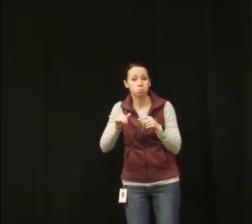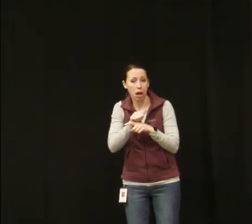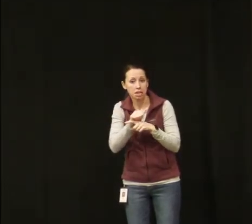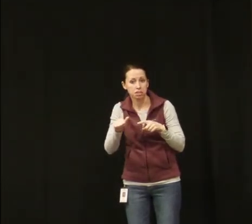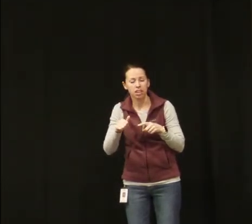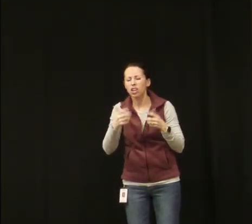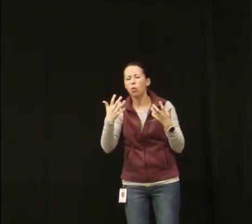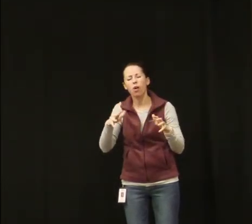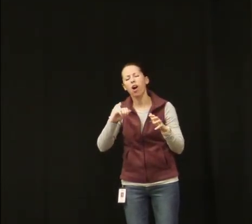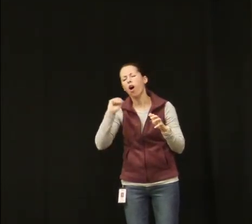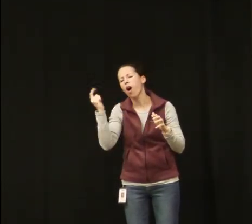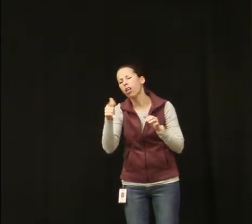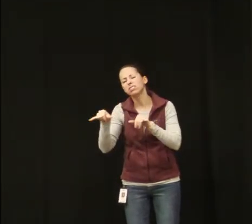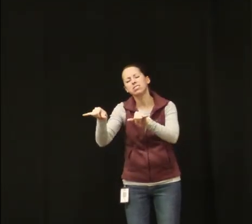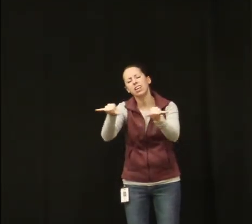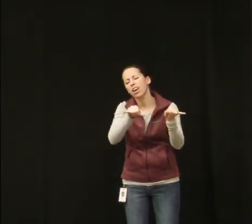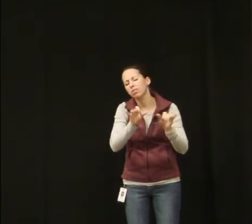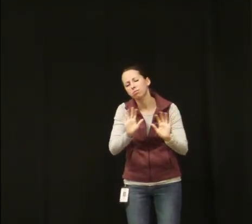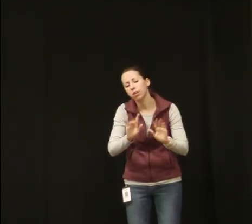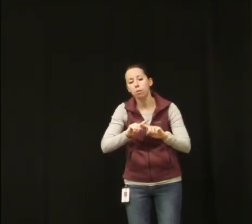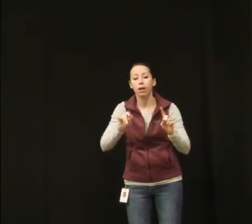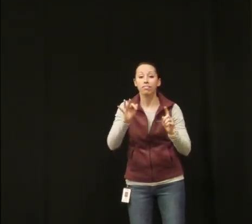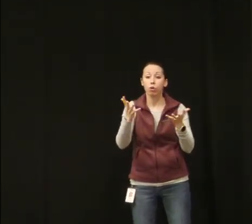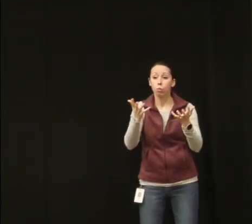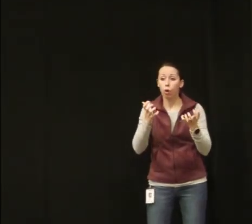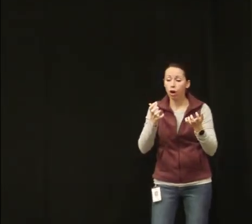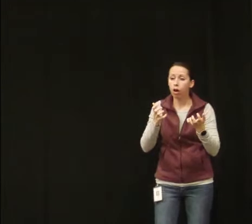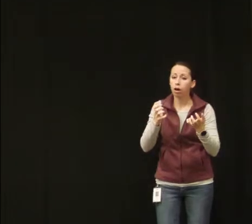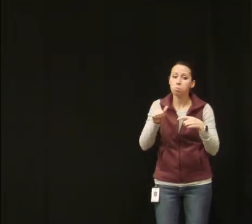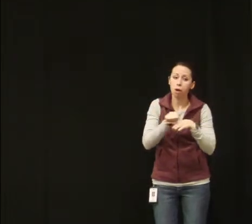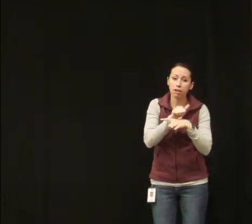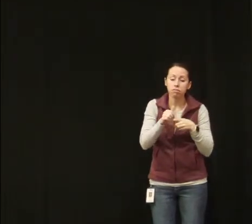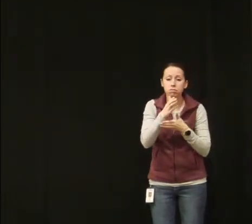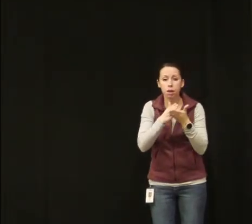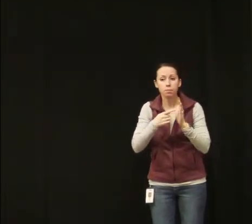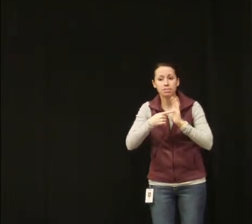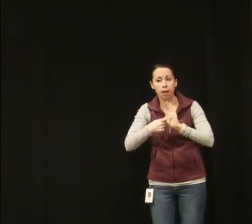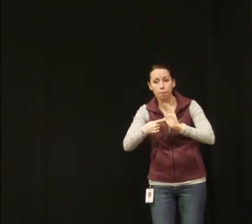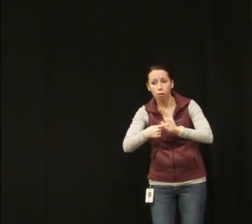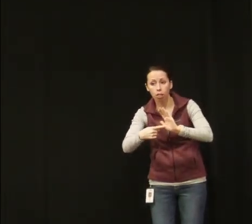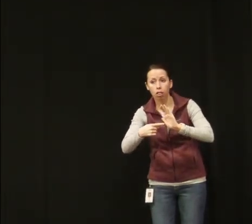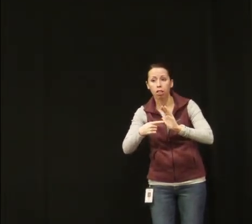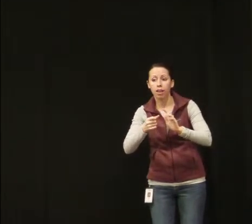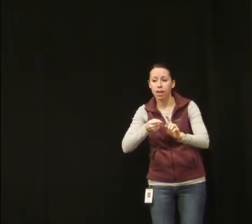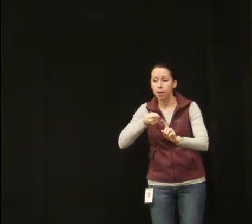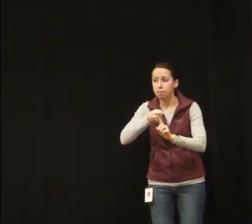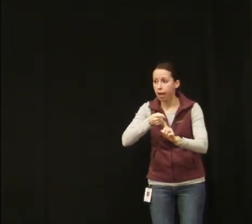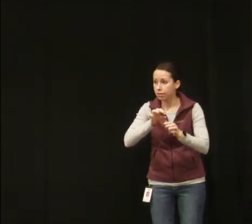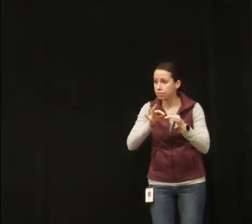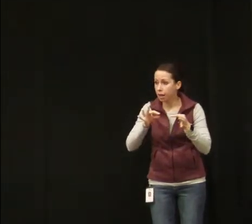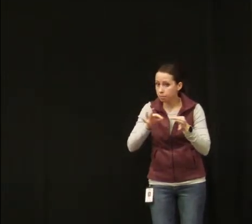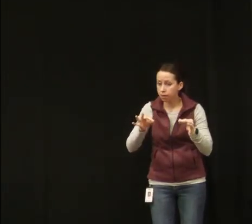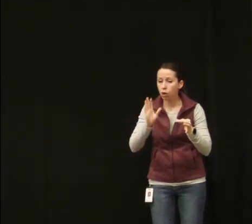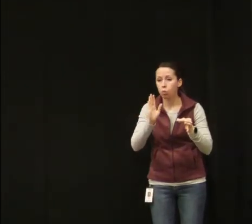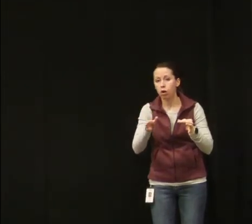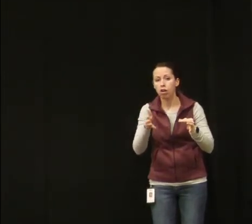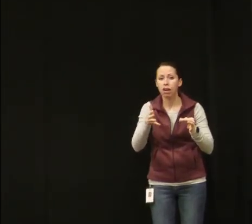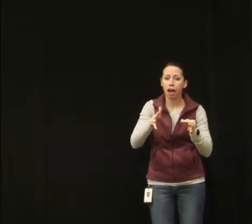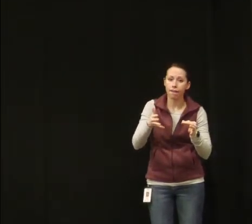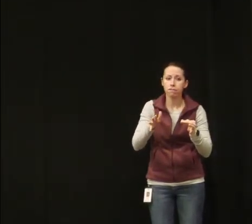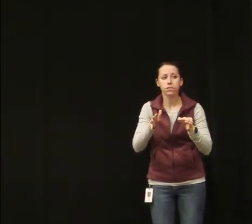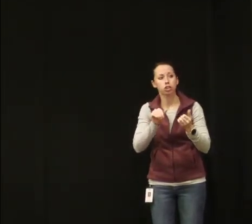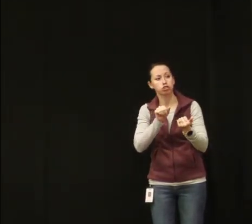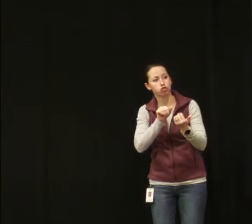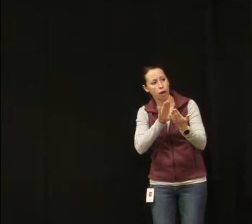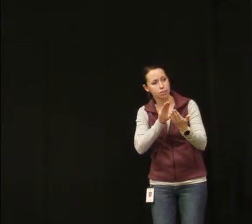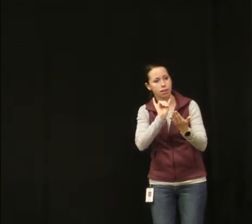don't want them all to look the same, but if you all want to work on a few sample impact statements that kind of